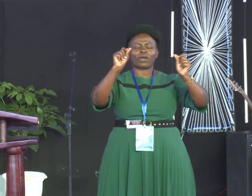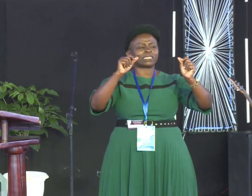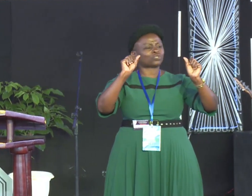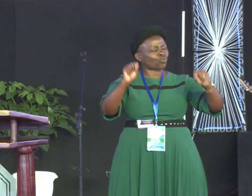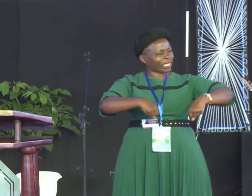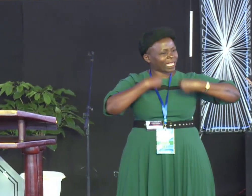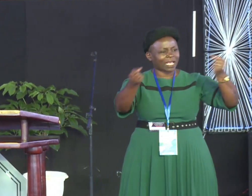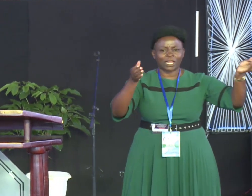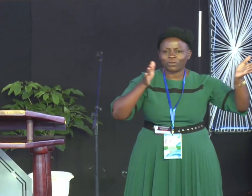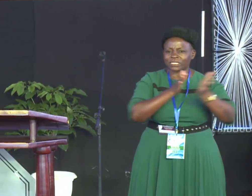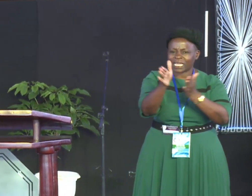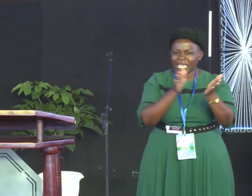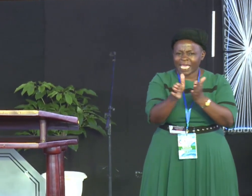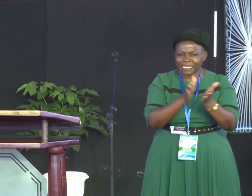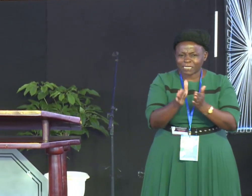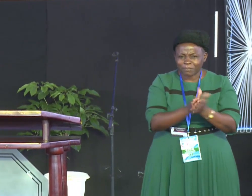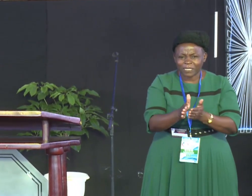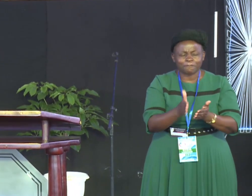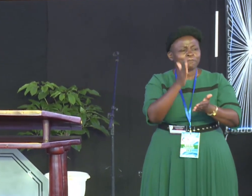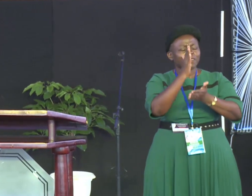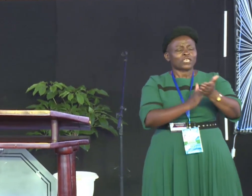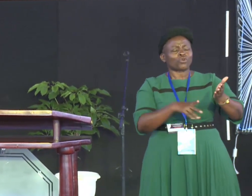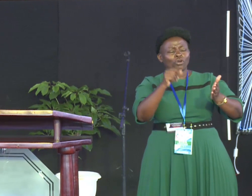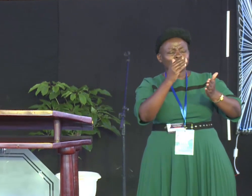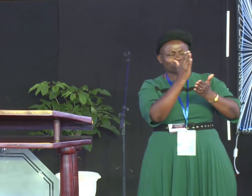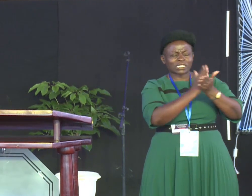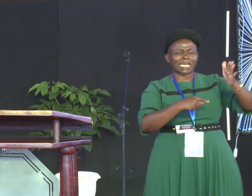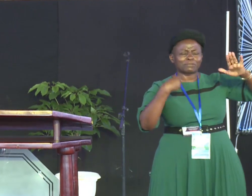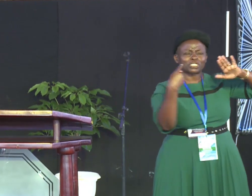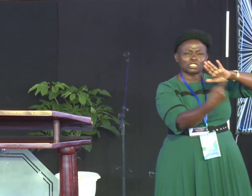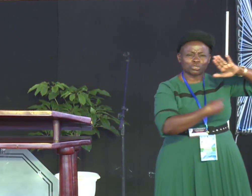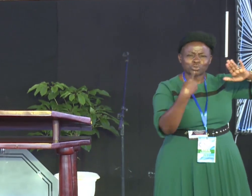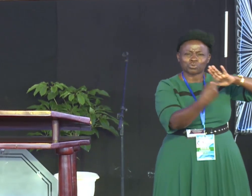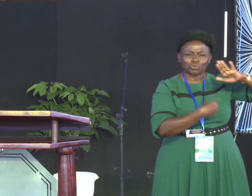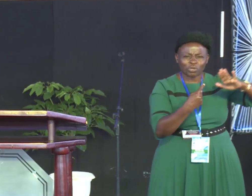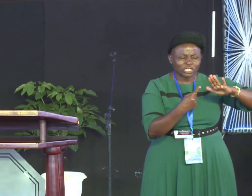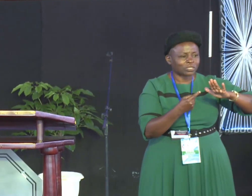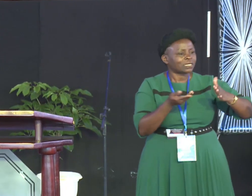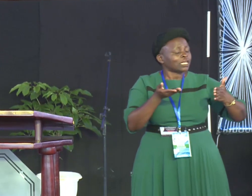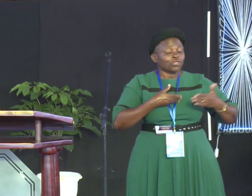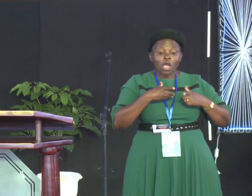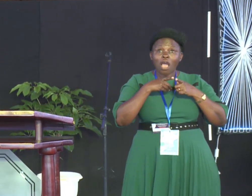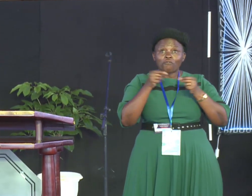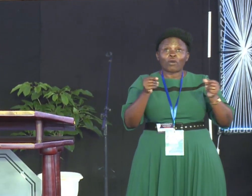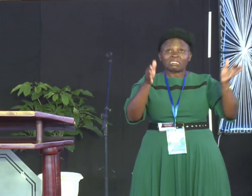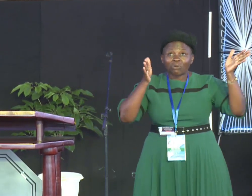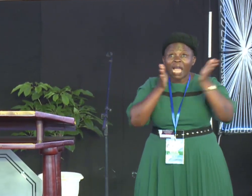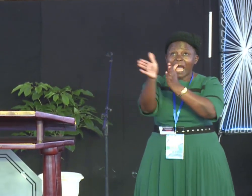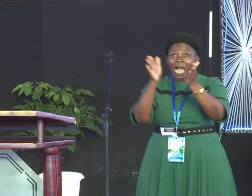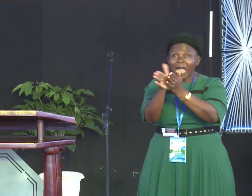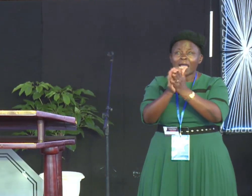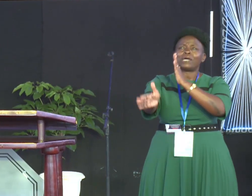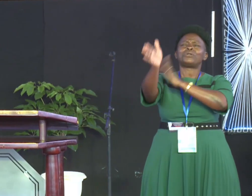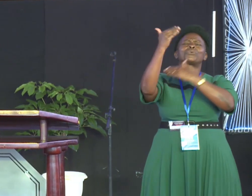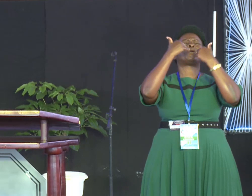kunnyonnyola. With groanings that cannot be uttered. Waliyo embeera gy'oyitamu. There is a situation you go through. Toyina na bigambo bisobola kuginnyonnyola. And you